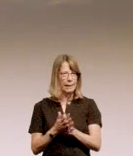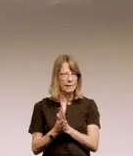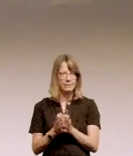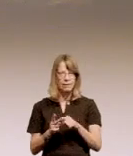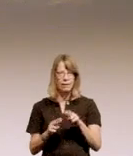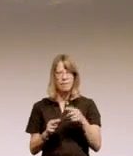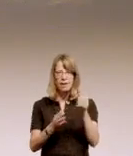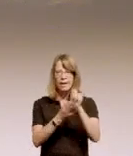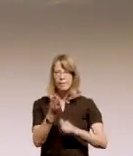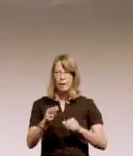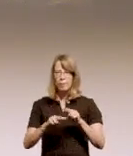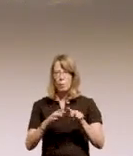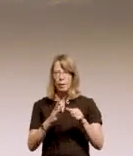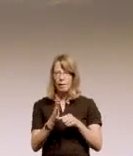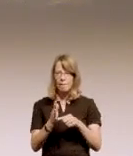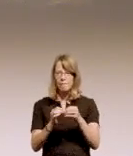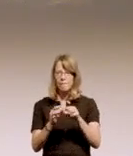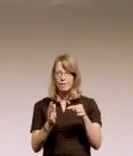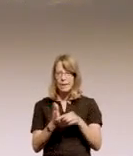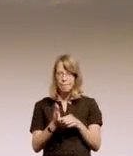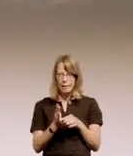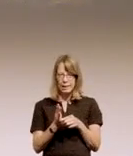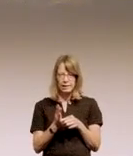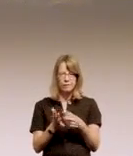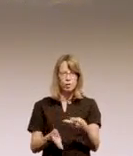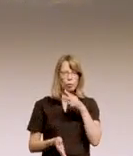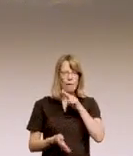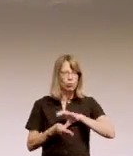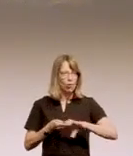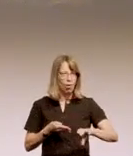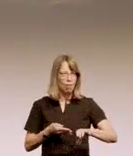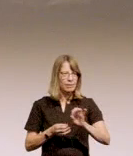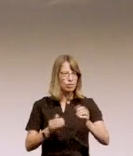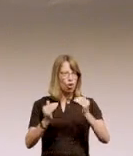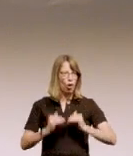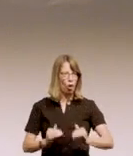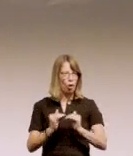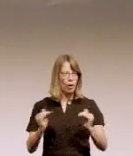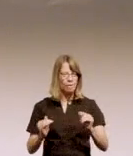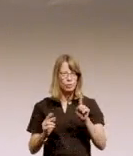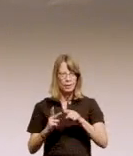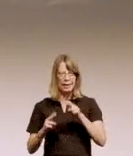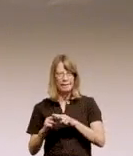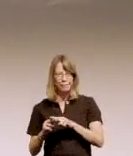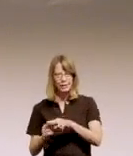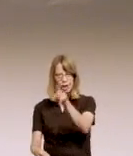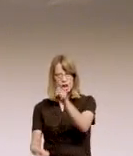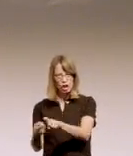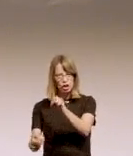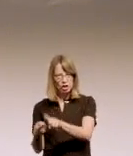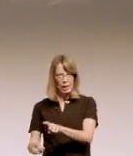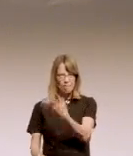me $200, it's probably not a low-level support. But if it goes on sale at JB, is it a low-level support? It's like asking if a tree falls in the woods. It doesn't make any